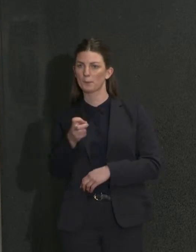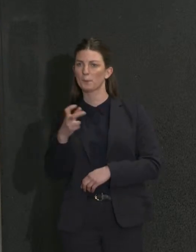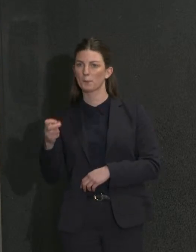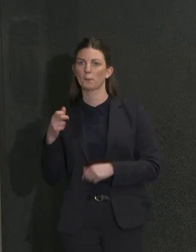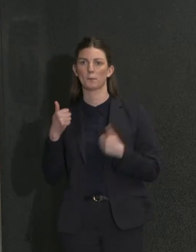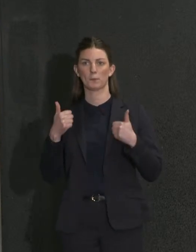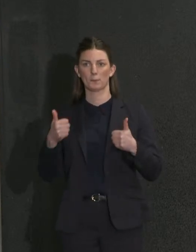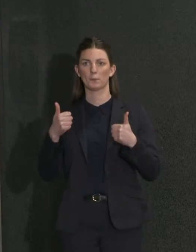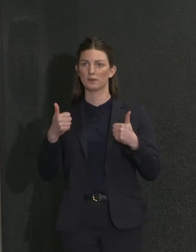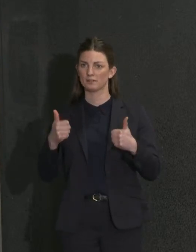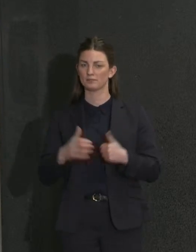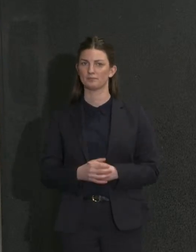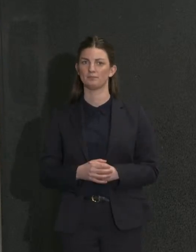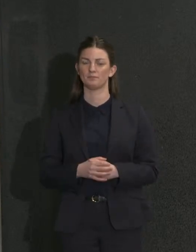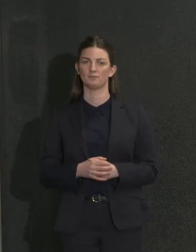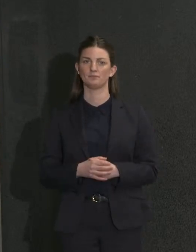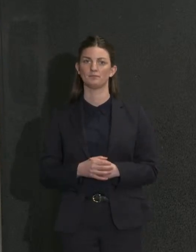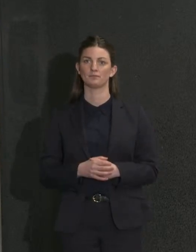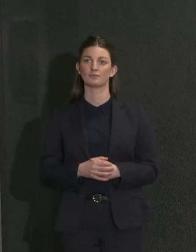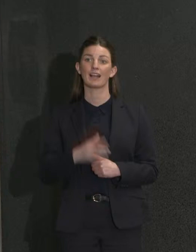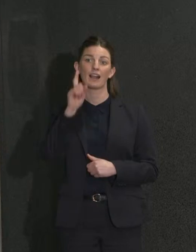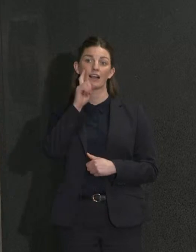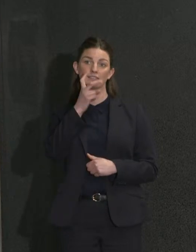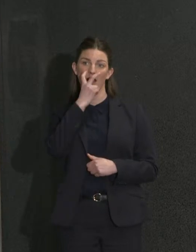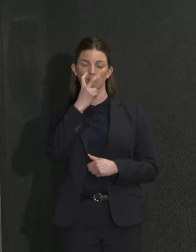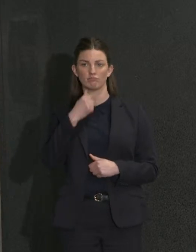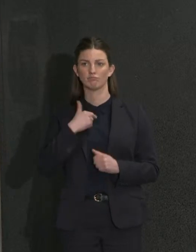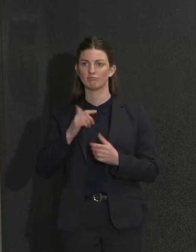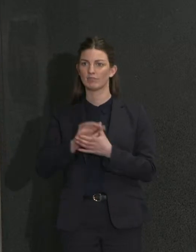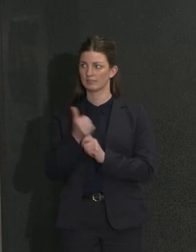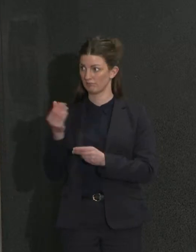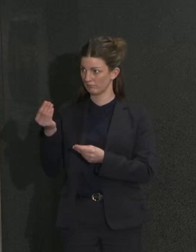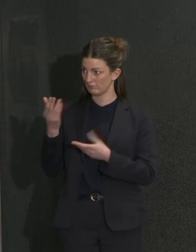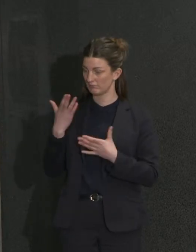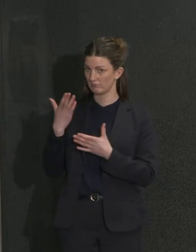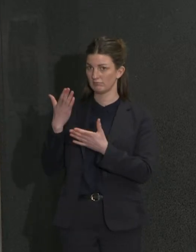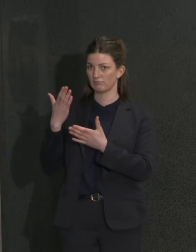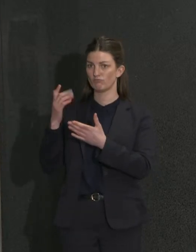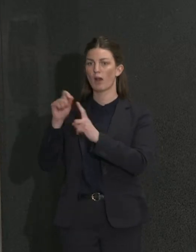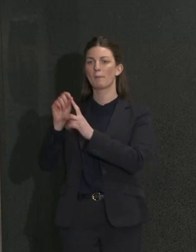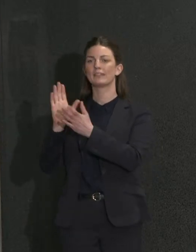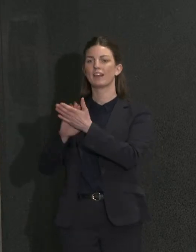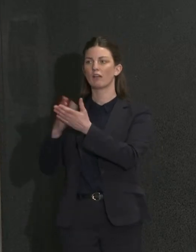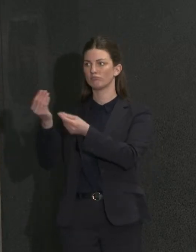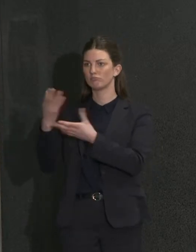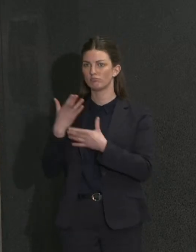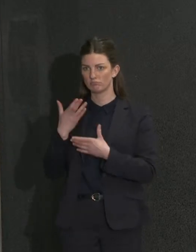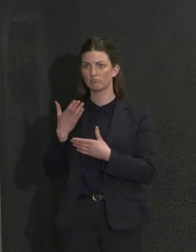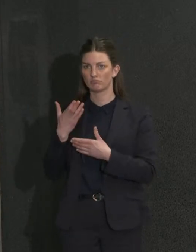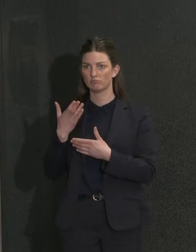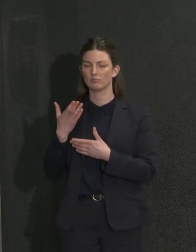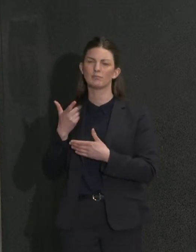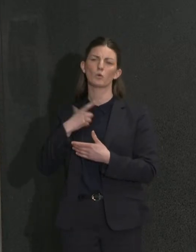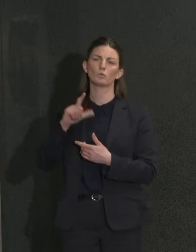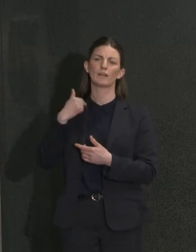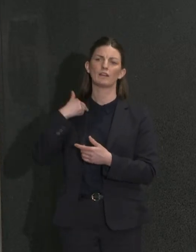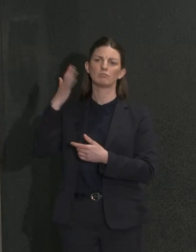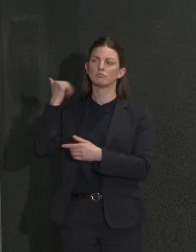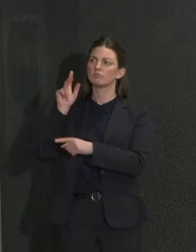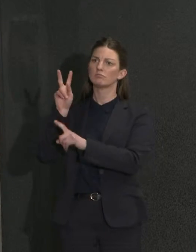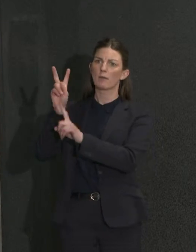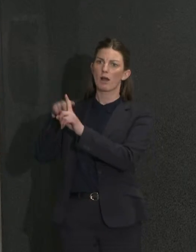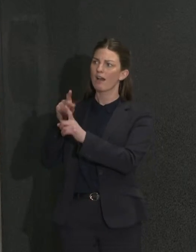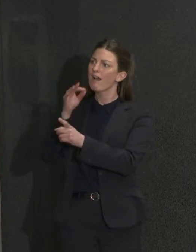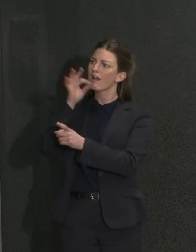country. Last night, I was very pleased to be informed by the Prime Minister, after requests that had been made both at National Cabinet and at an officer